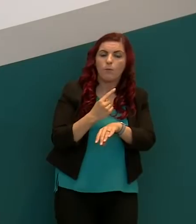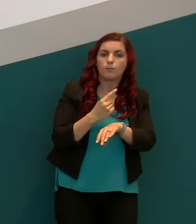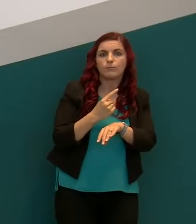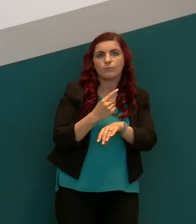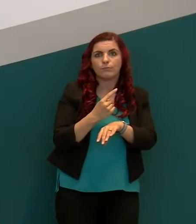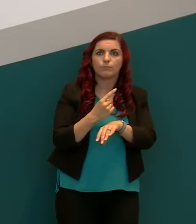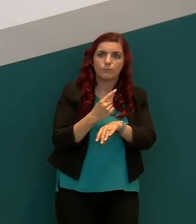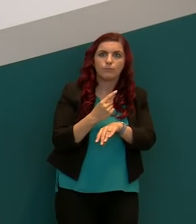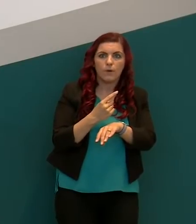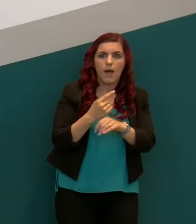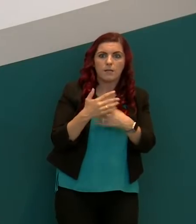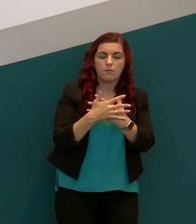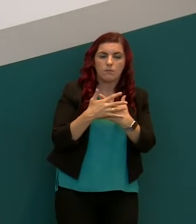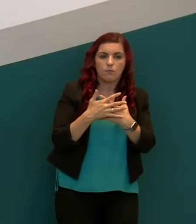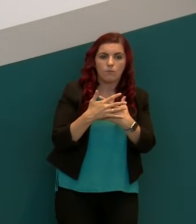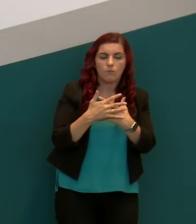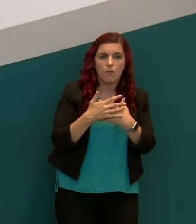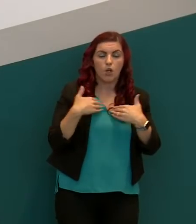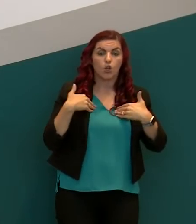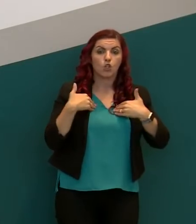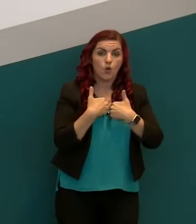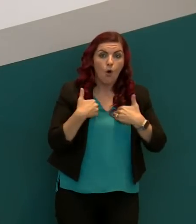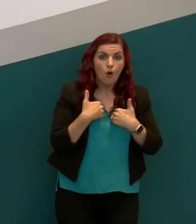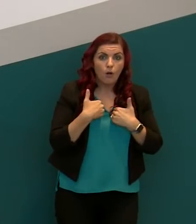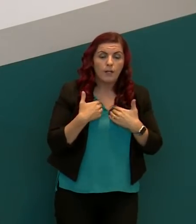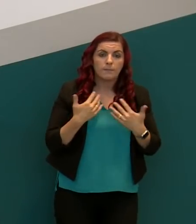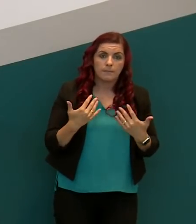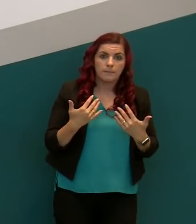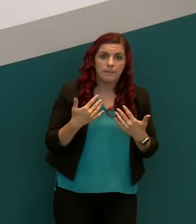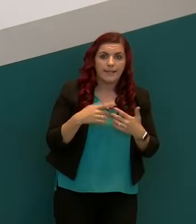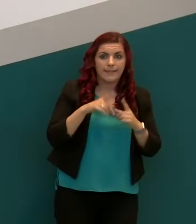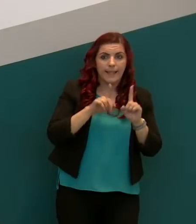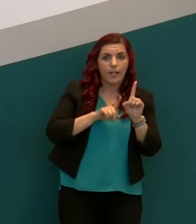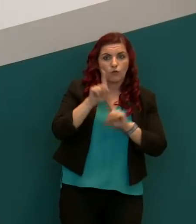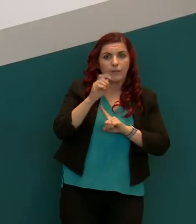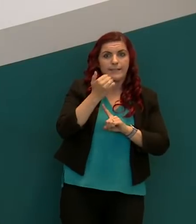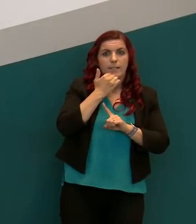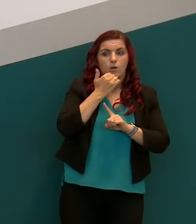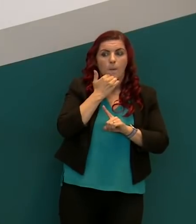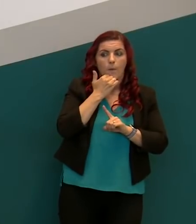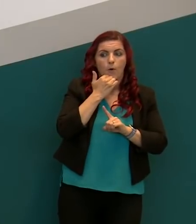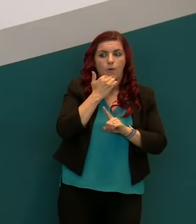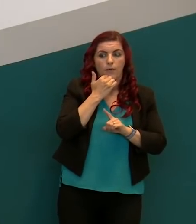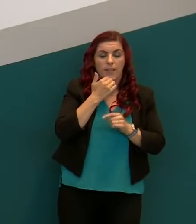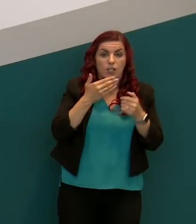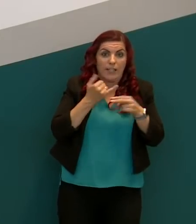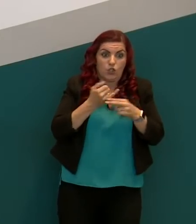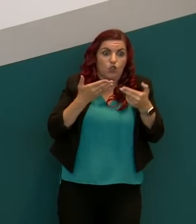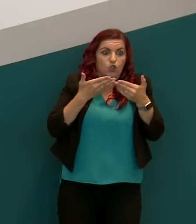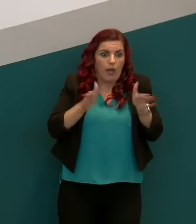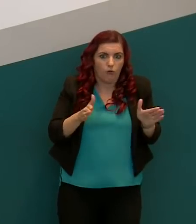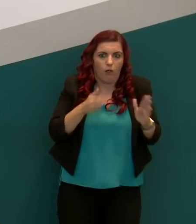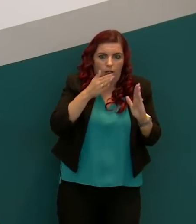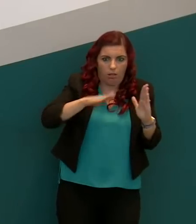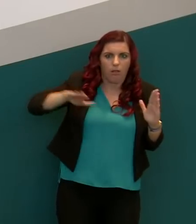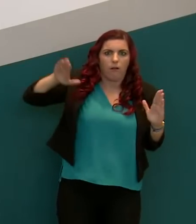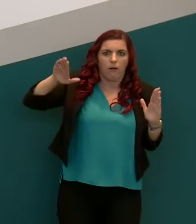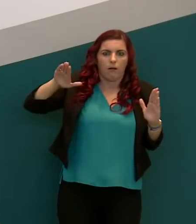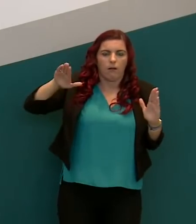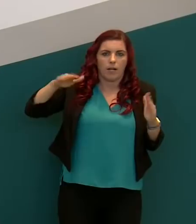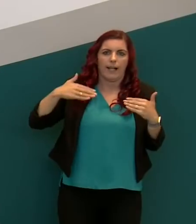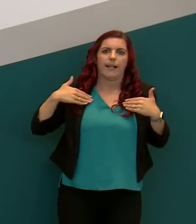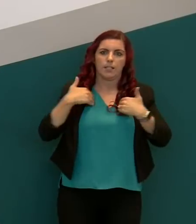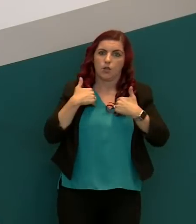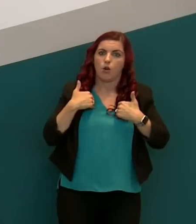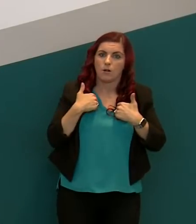much concern is the increase in number of cases generally. So it's